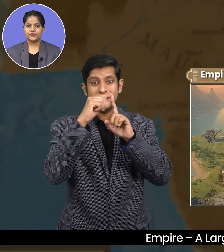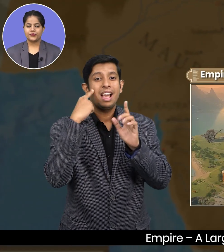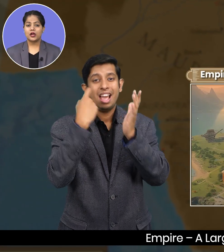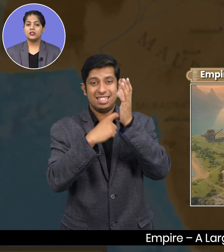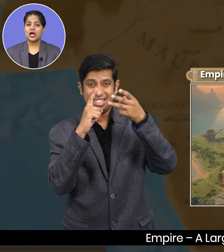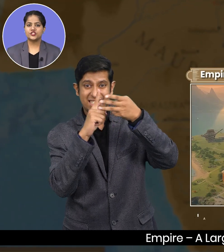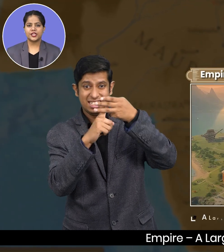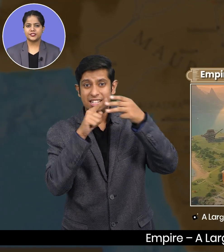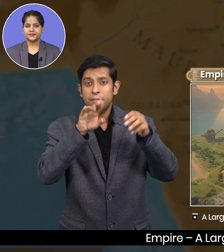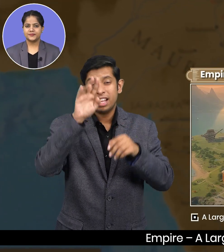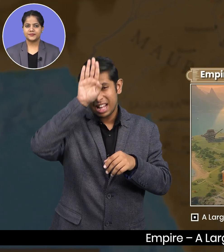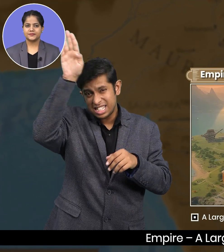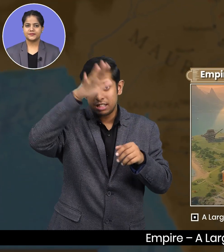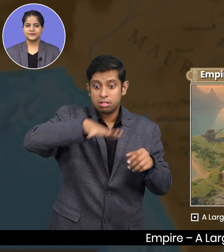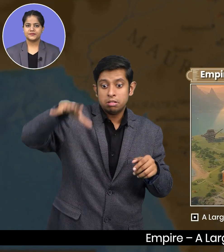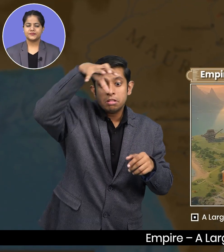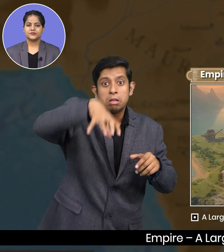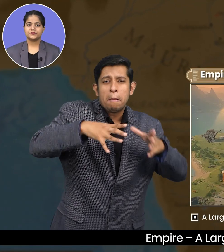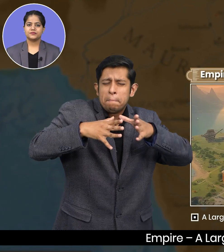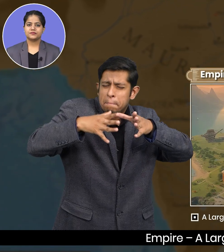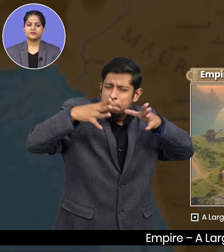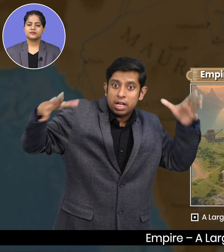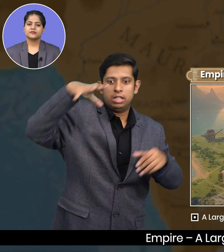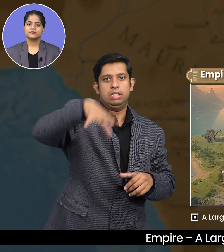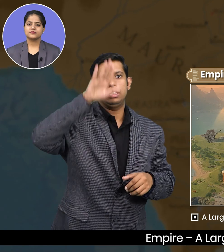Empire, a large kingdom.